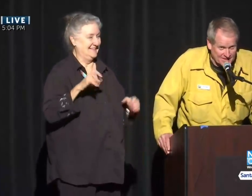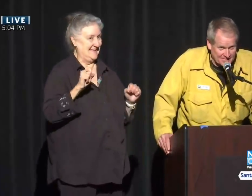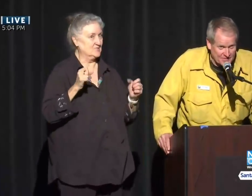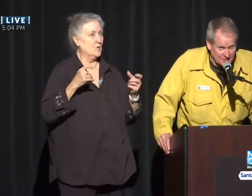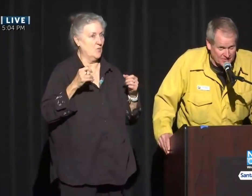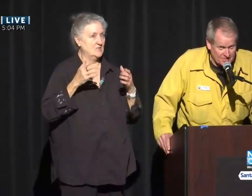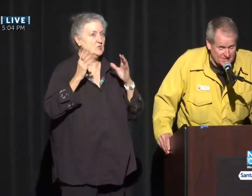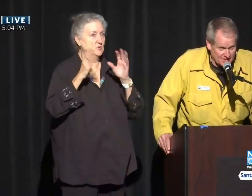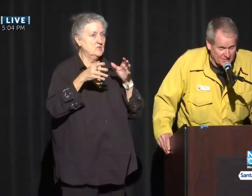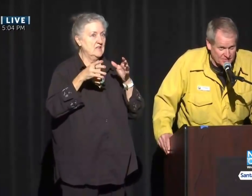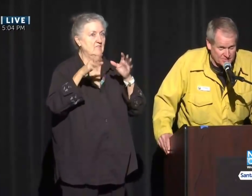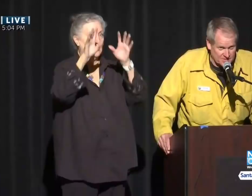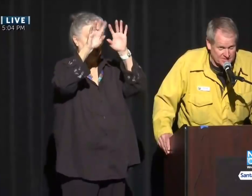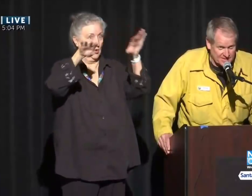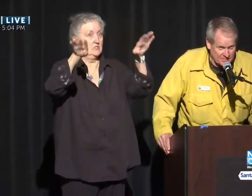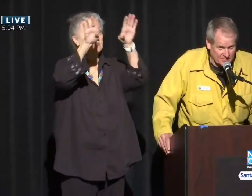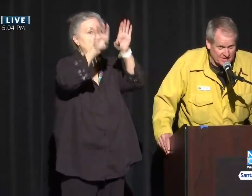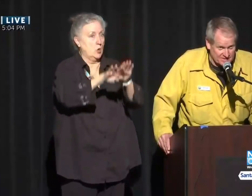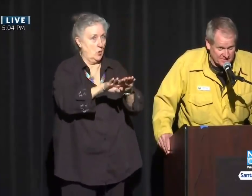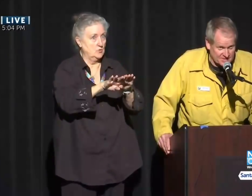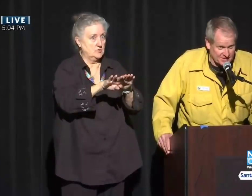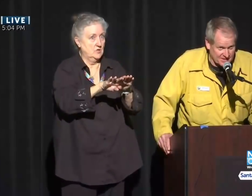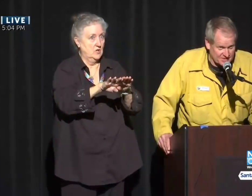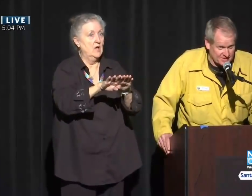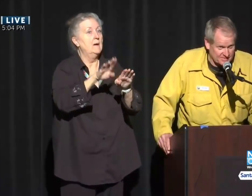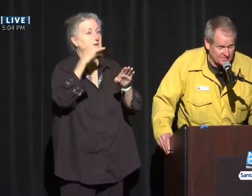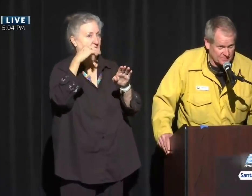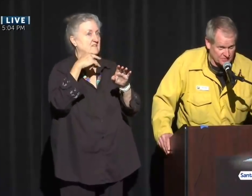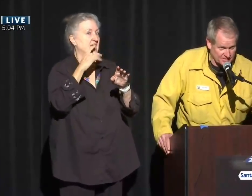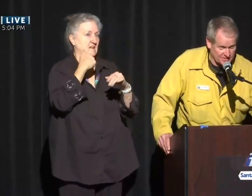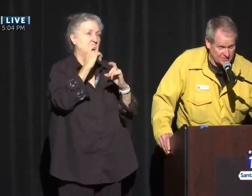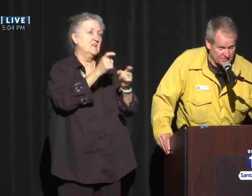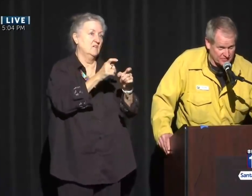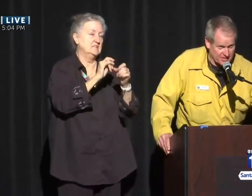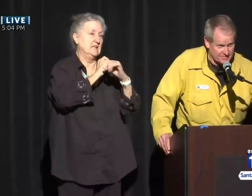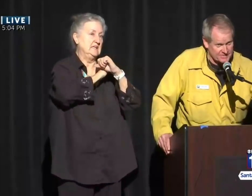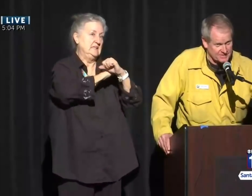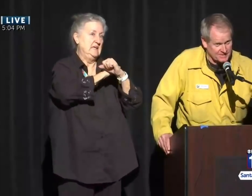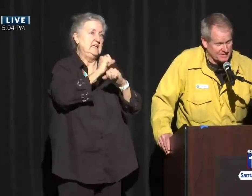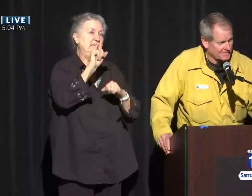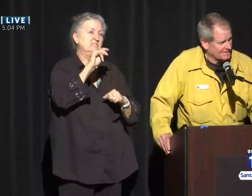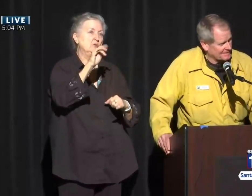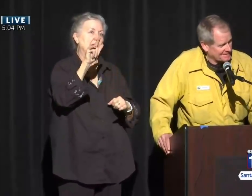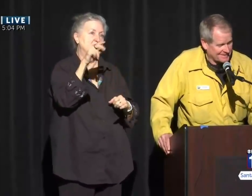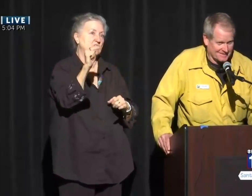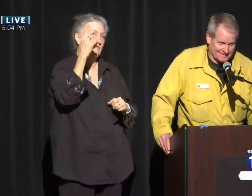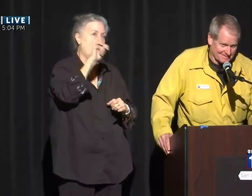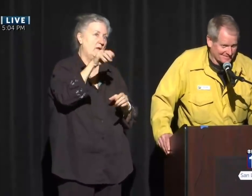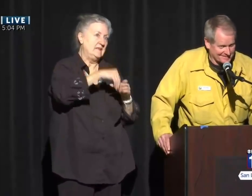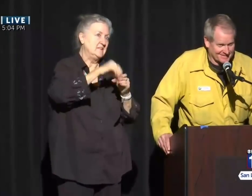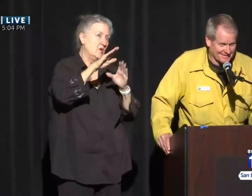Yes, we want you to leave the curtains closed because that provides some insulation to the interior of your house.